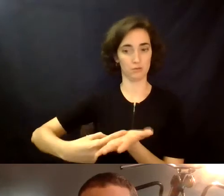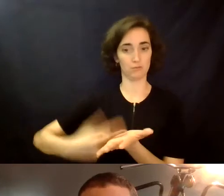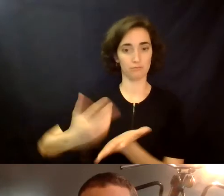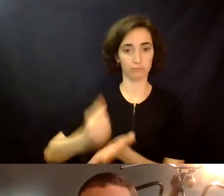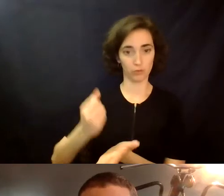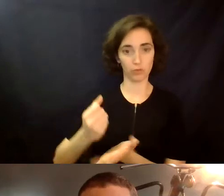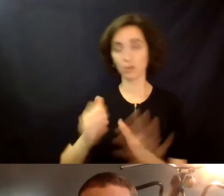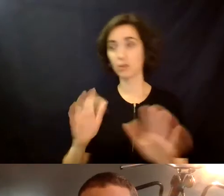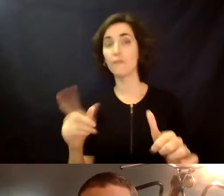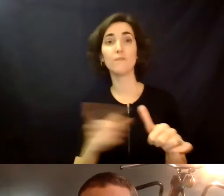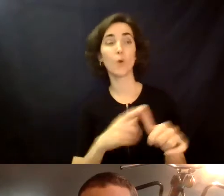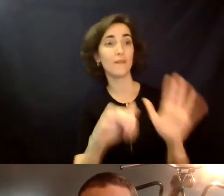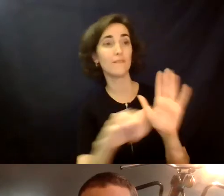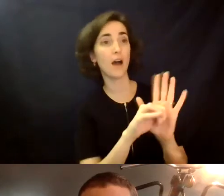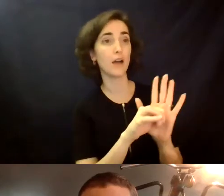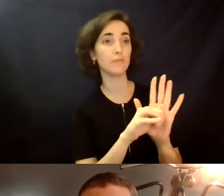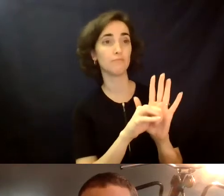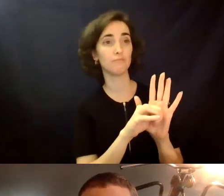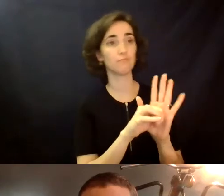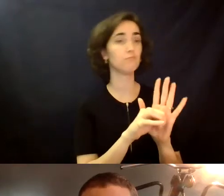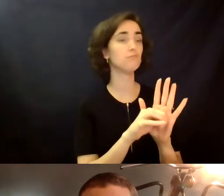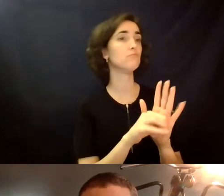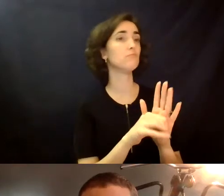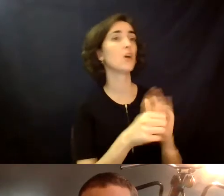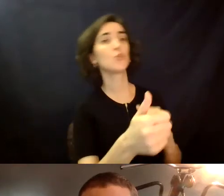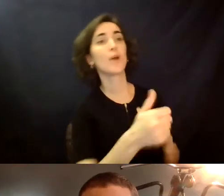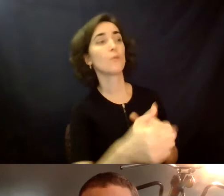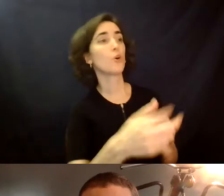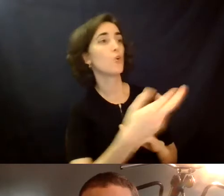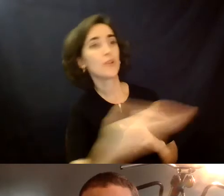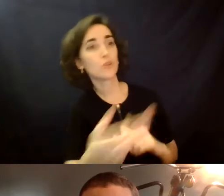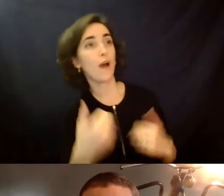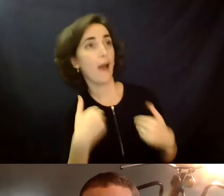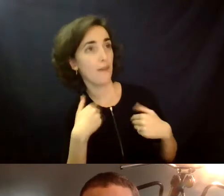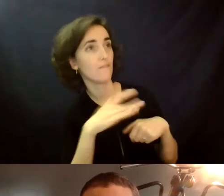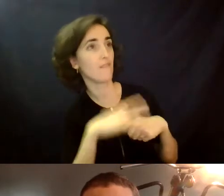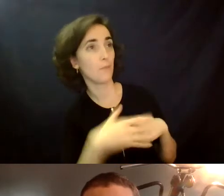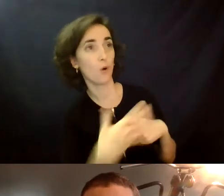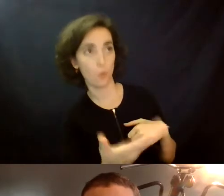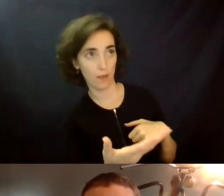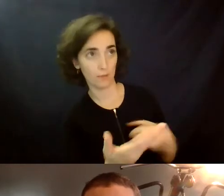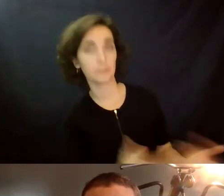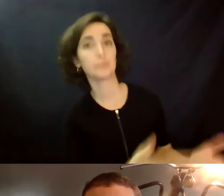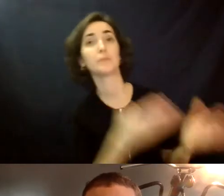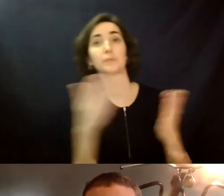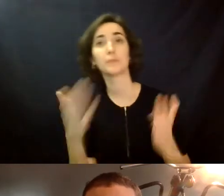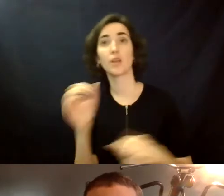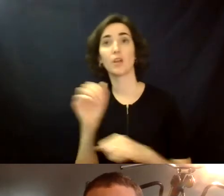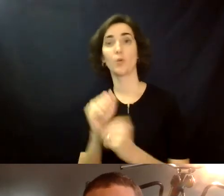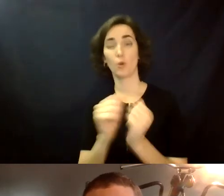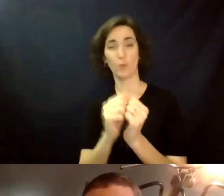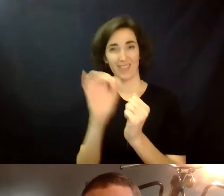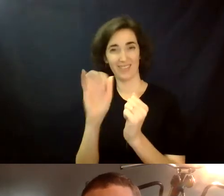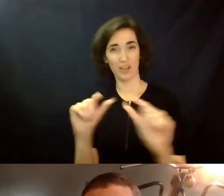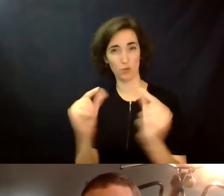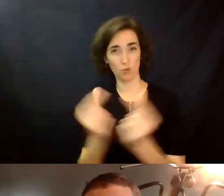identifying first of all what transportation resources you would have available, and then working with that group and